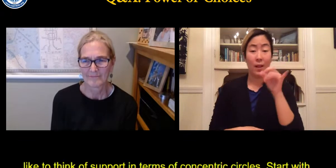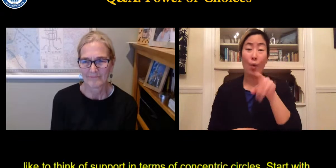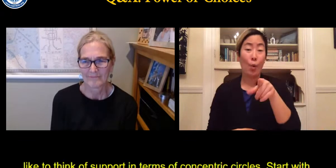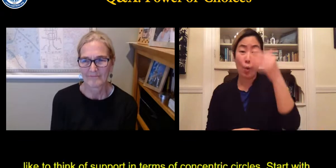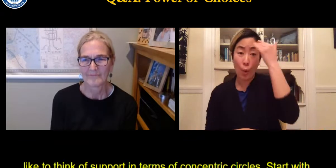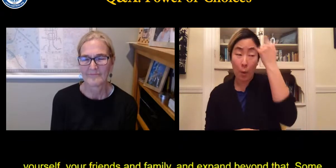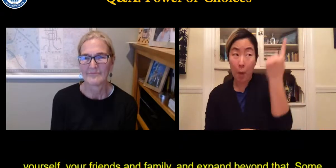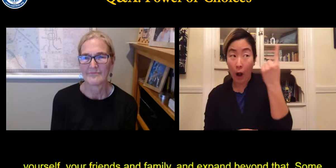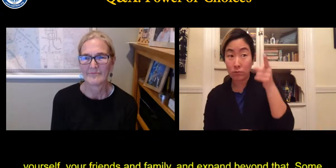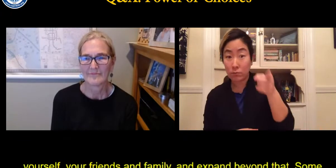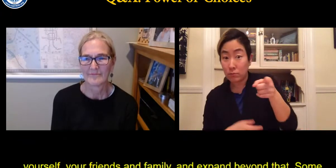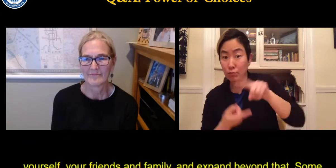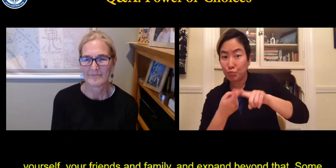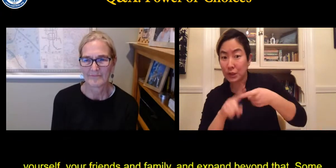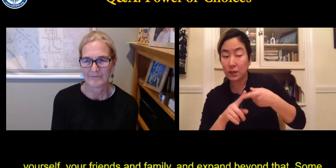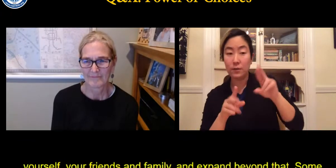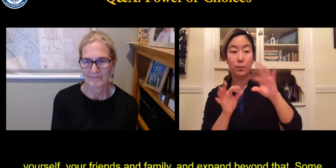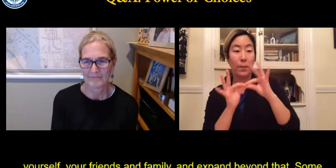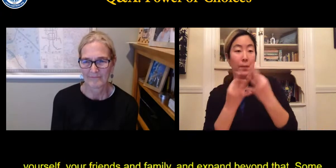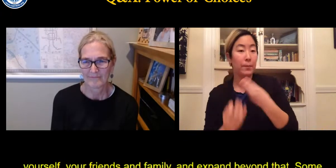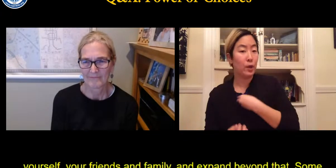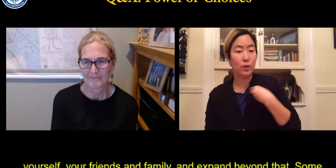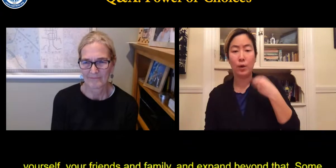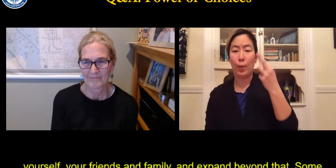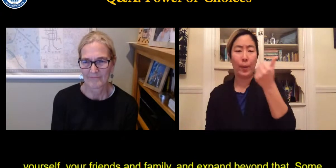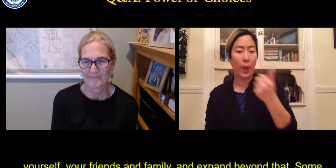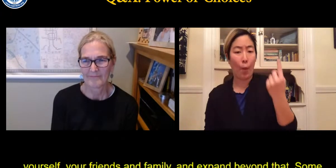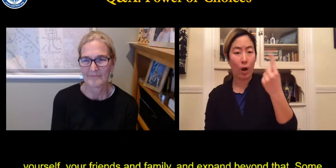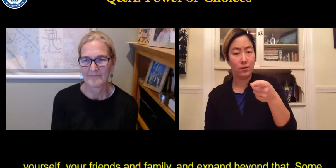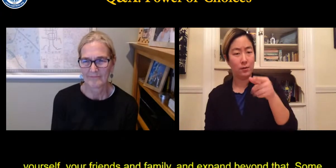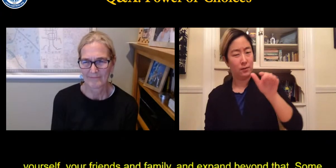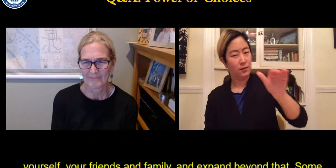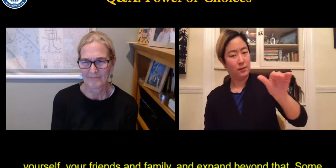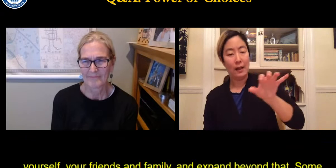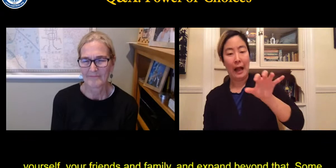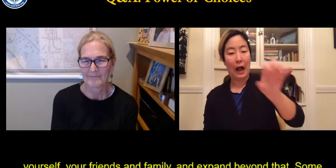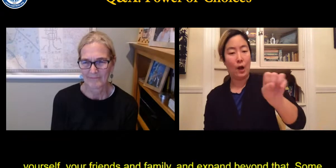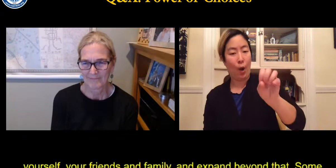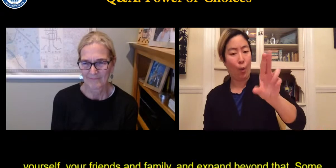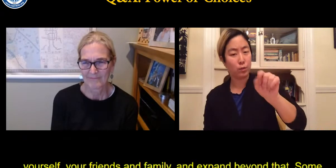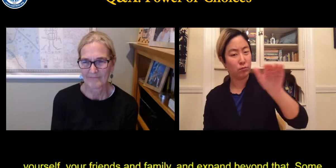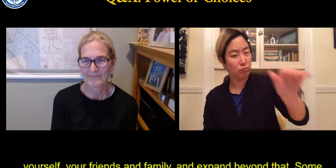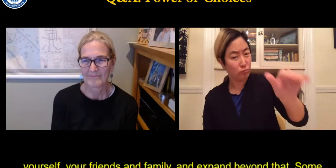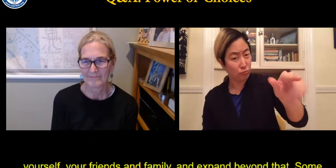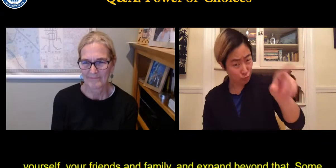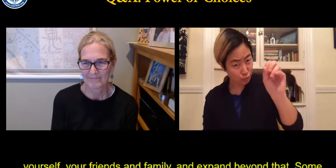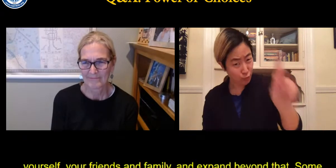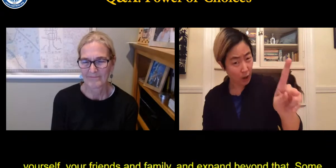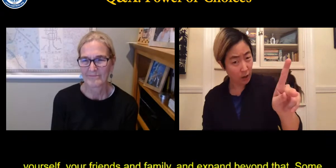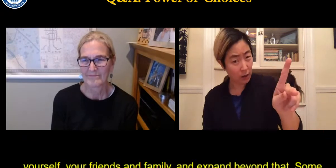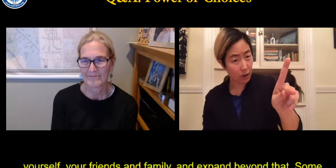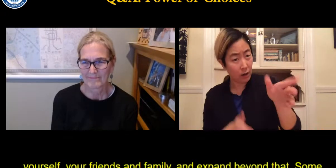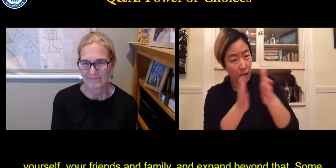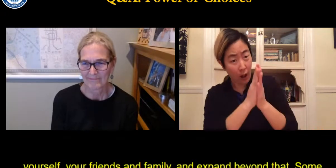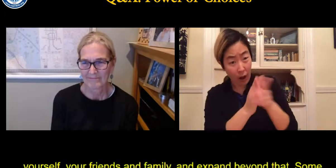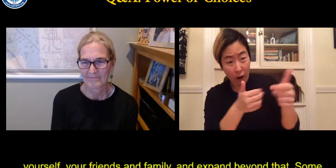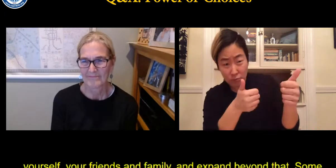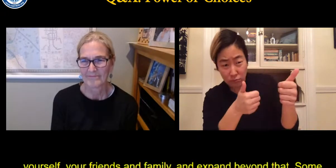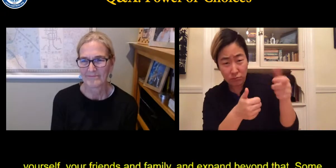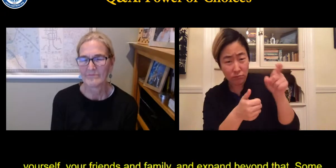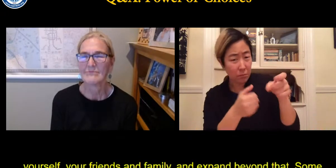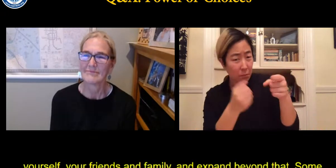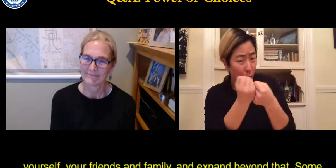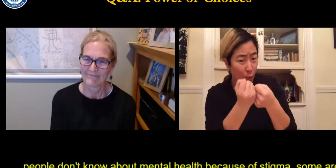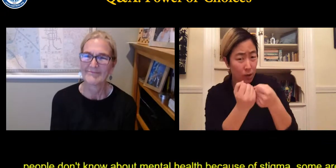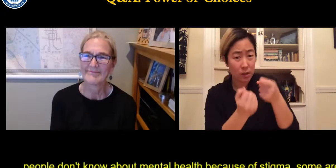stigma, this is where we depend on community. Community can support each other and say, hey, are you feeling okay? Whether